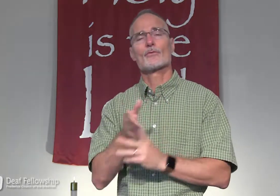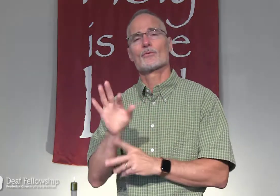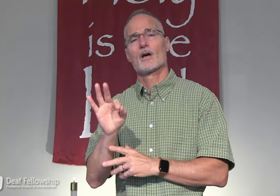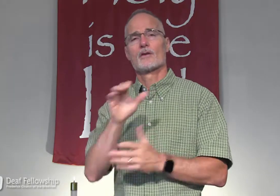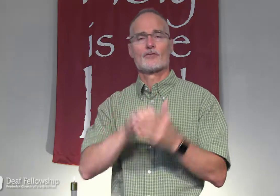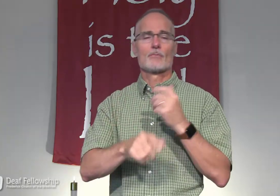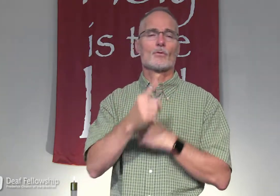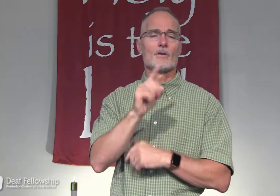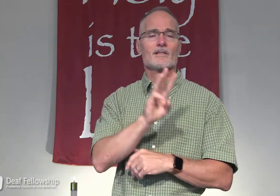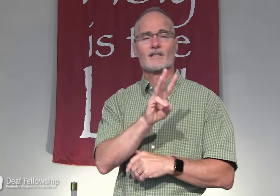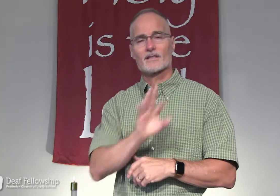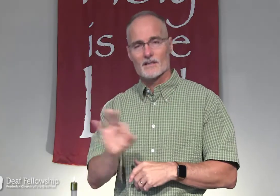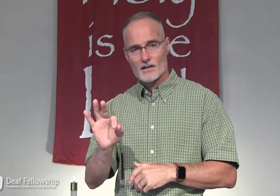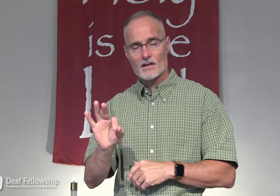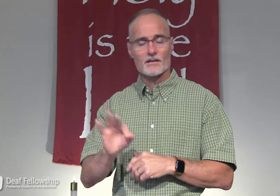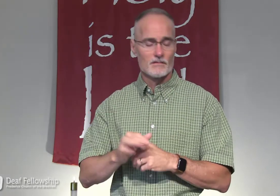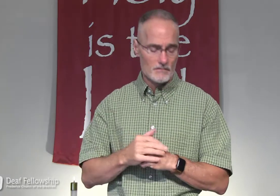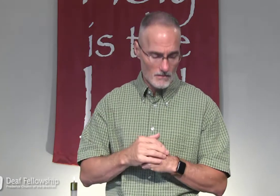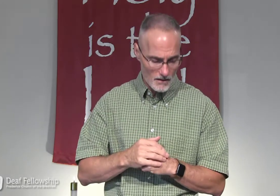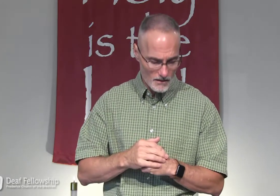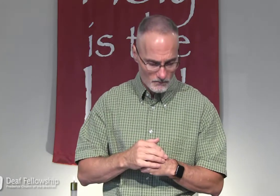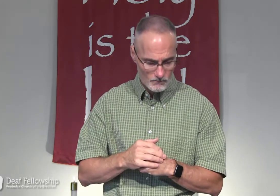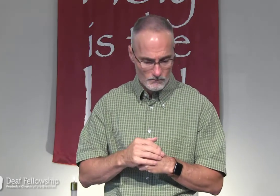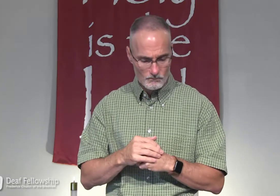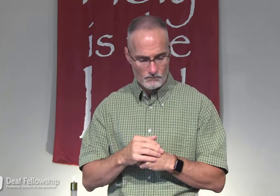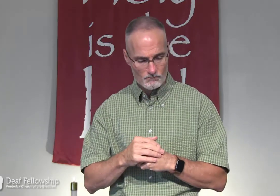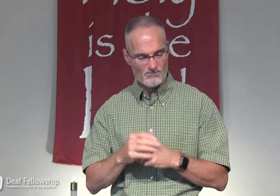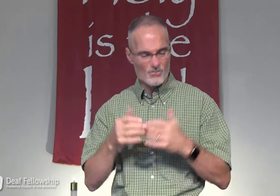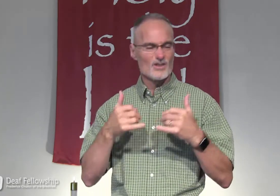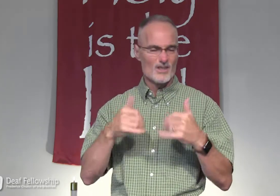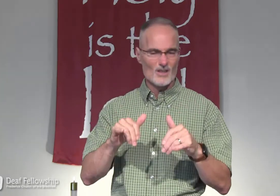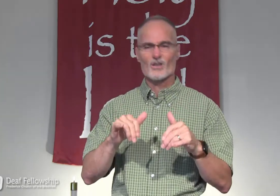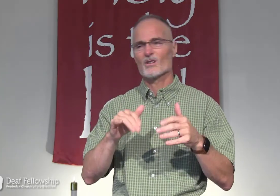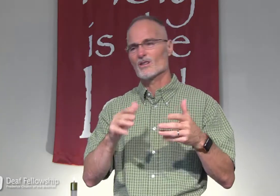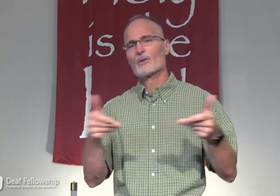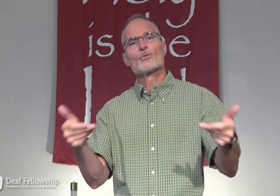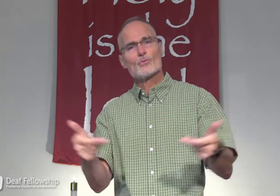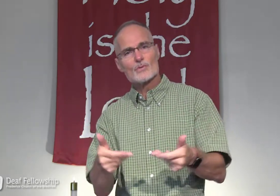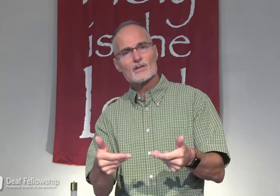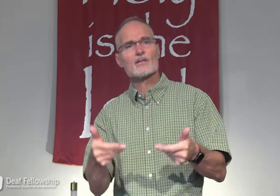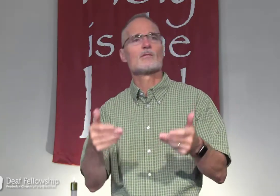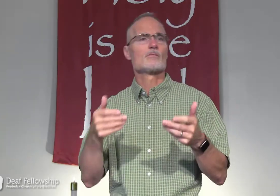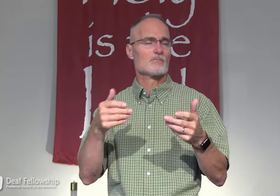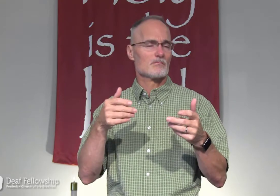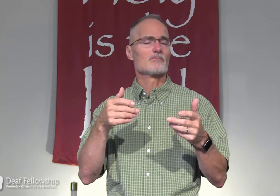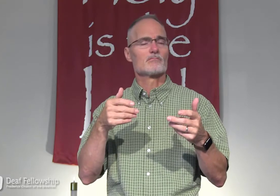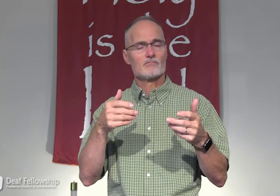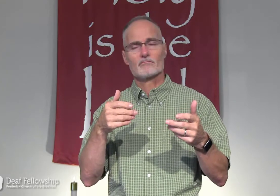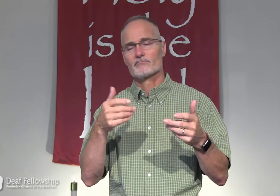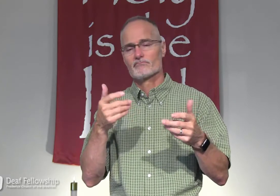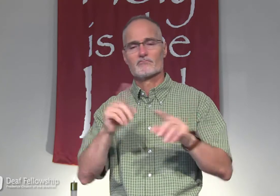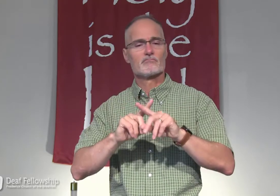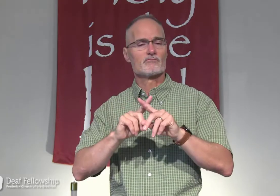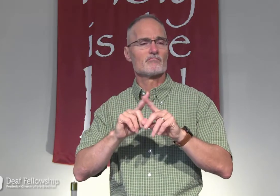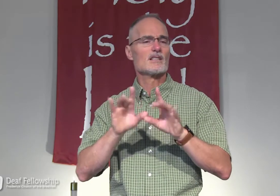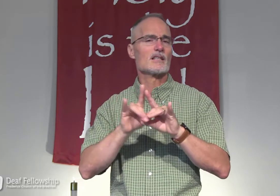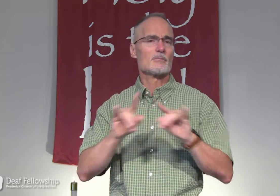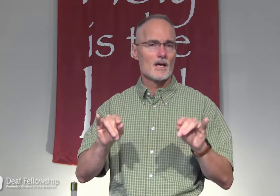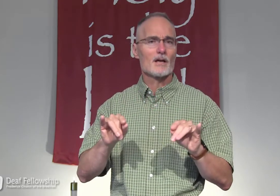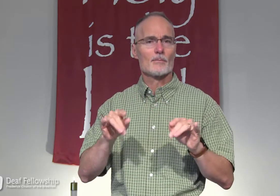at verses 6 through 9, chapter 1, verses 6 through 9. So it's still sort of an